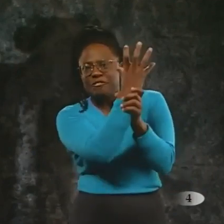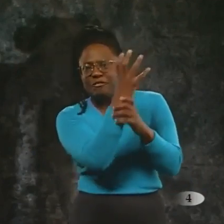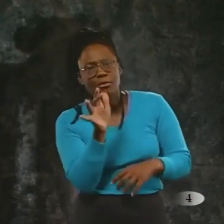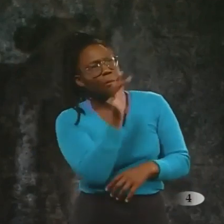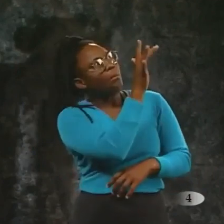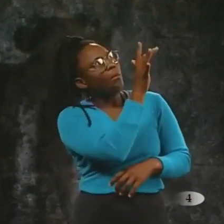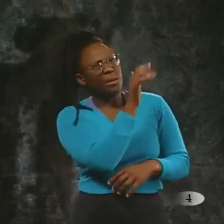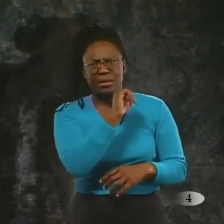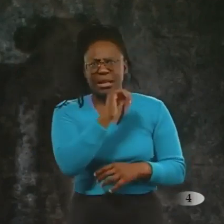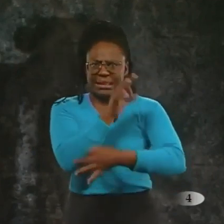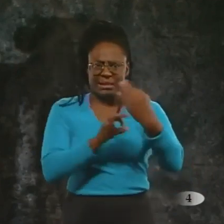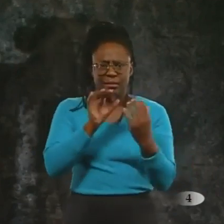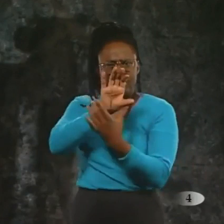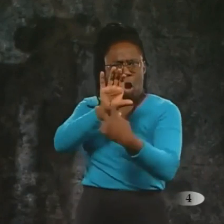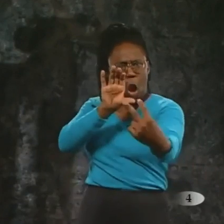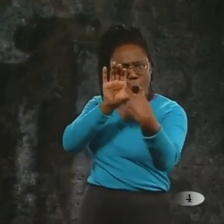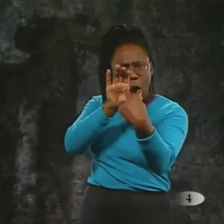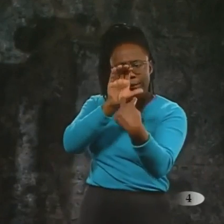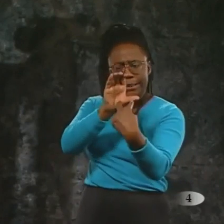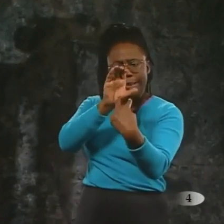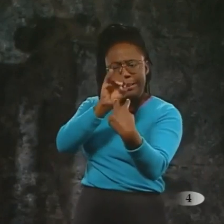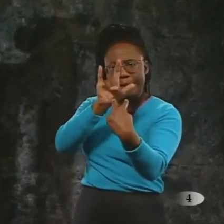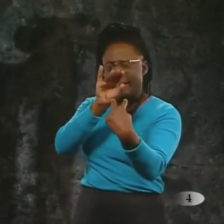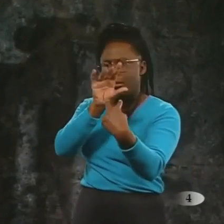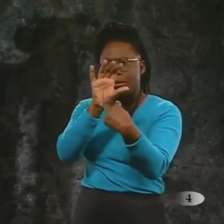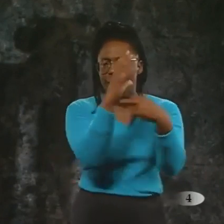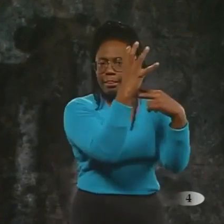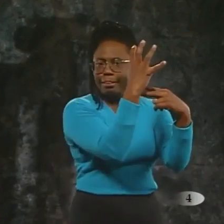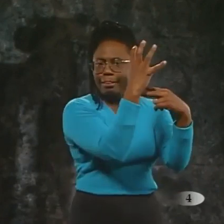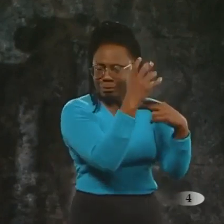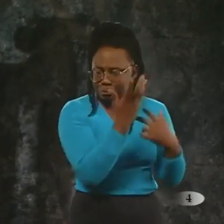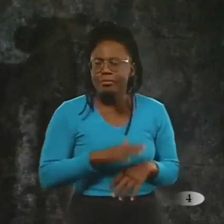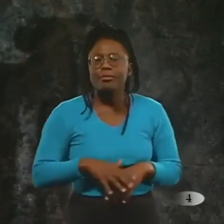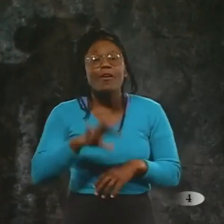For ceiling, as your fingerspell in your hand is facing upwards and moving upwards.